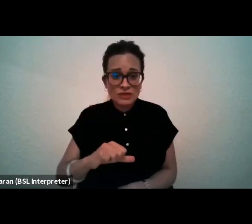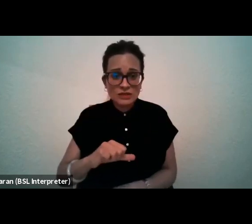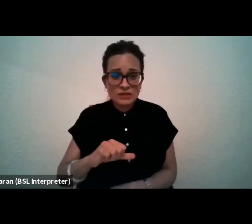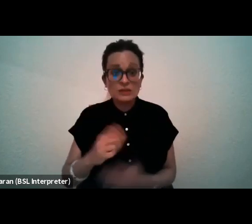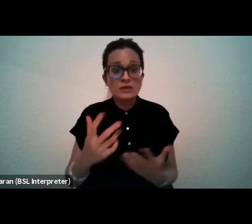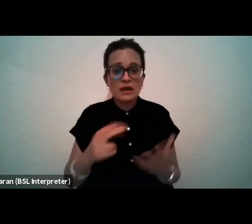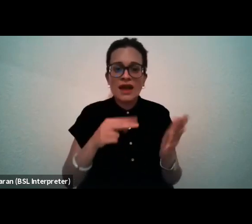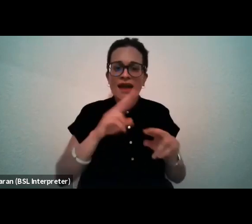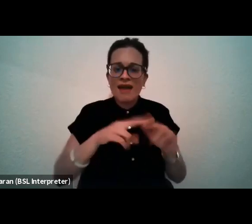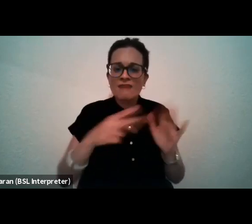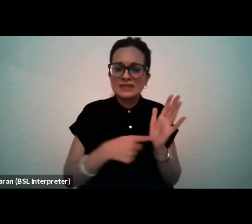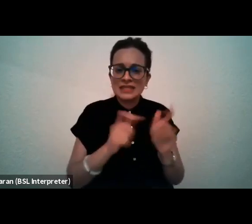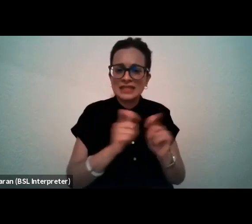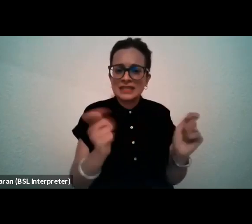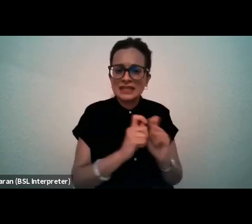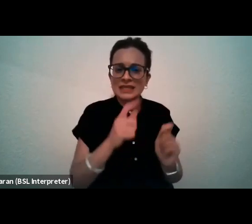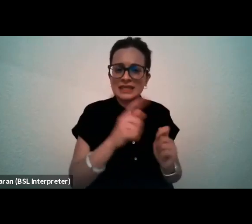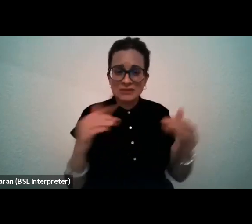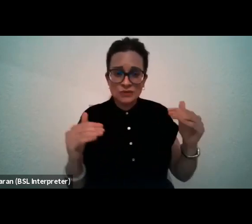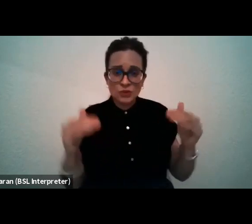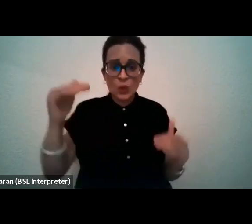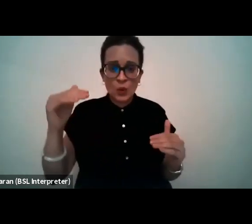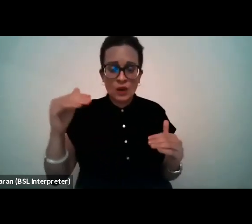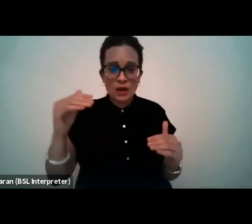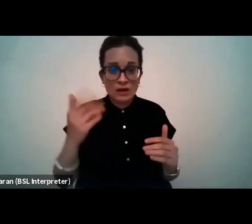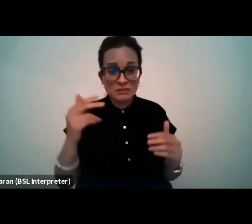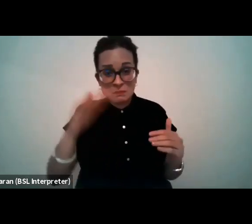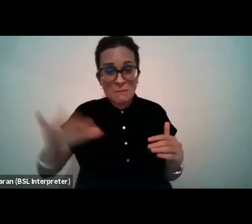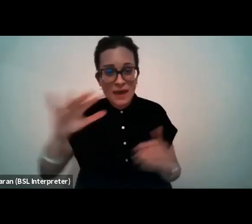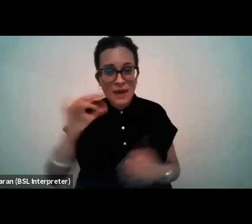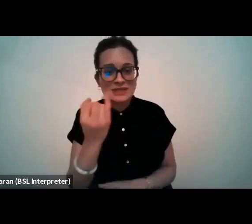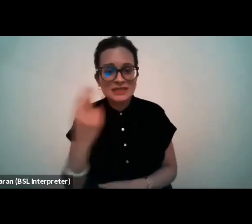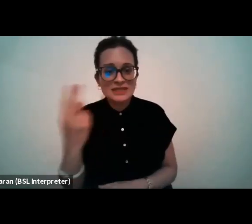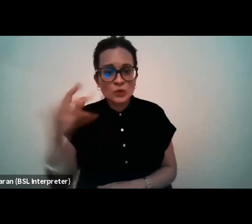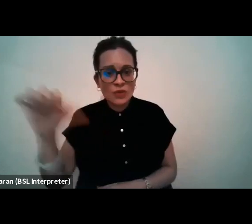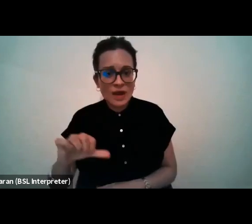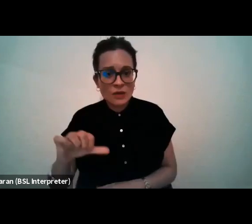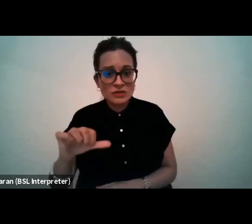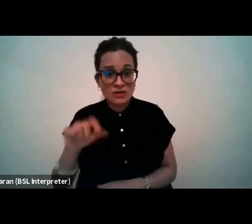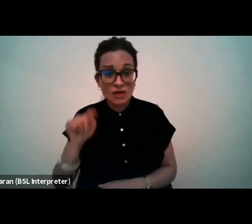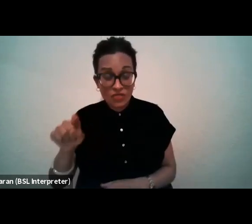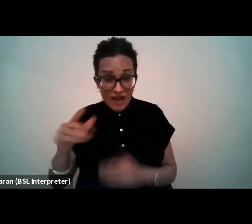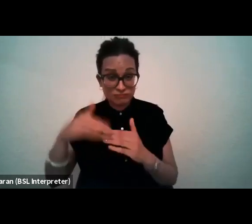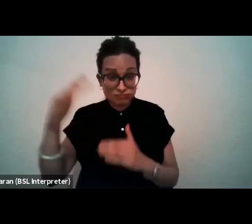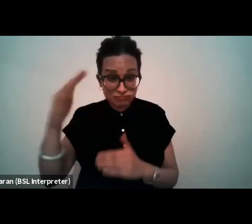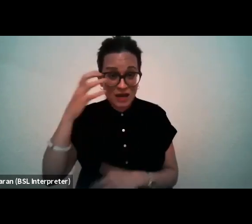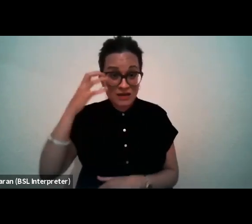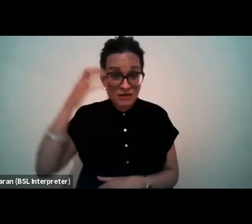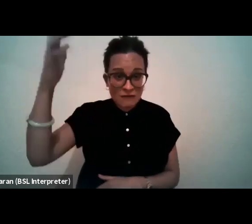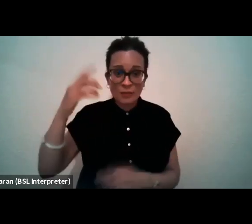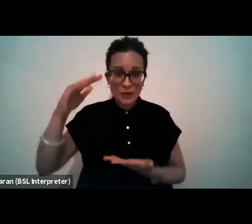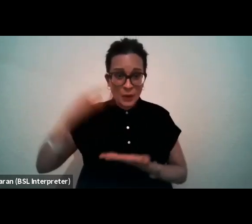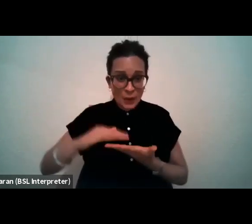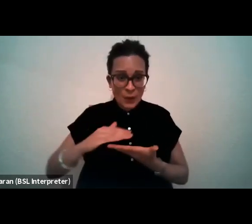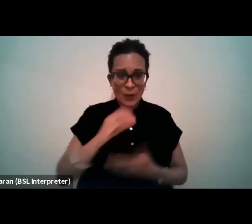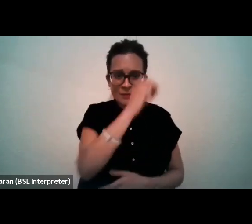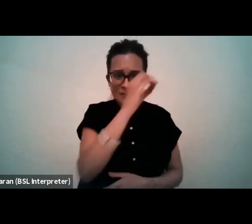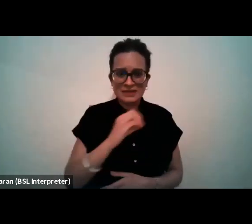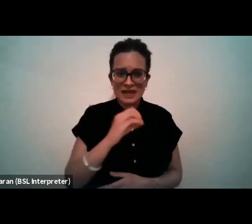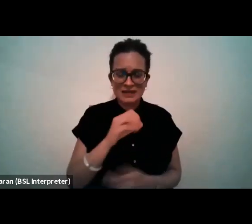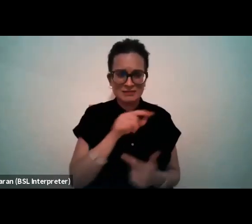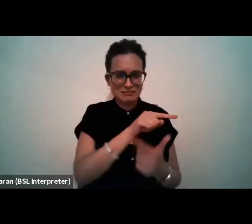Times estimate is higher still at almost 62,000, both much higher than the government's figure. These figures